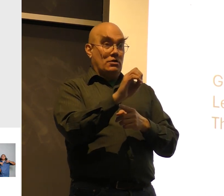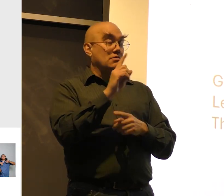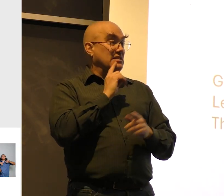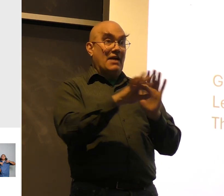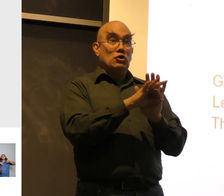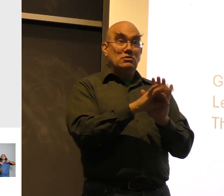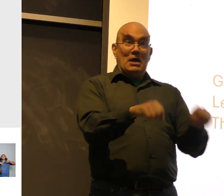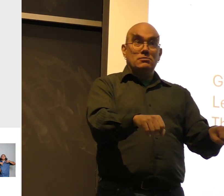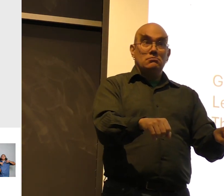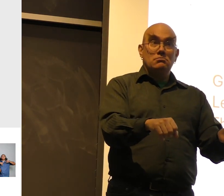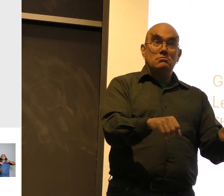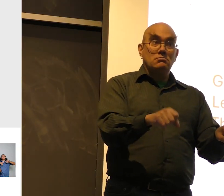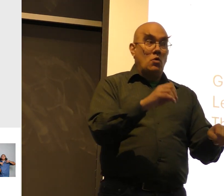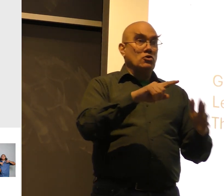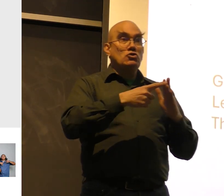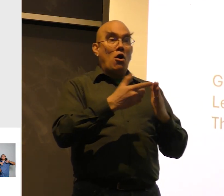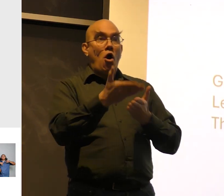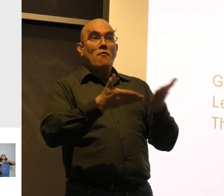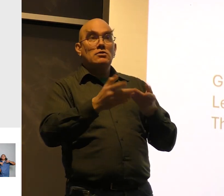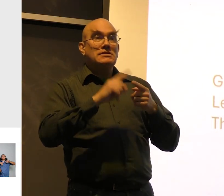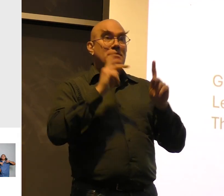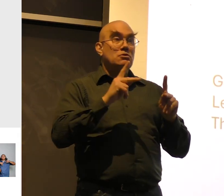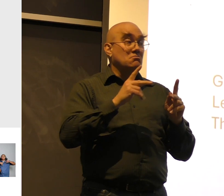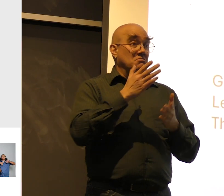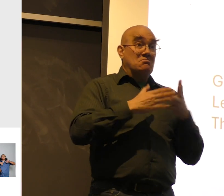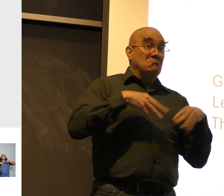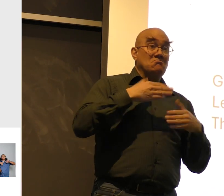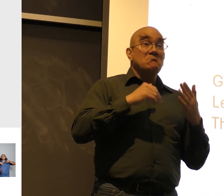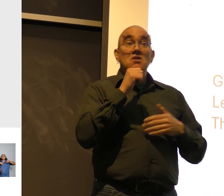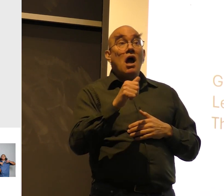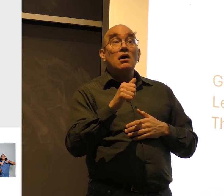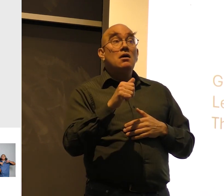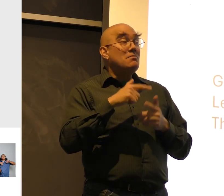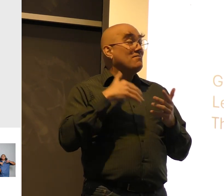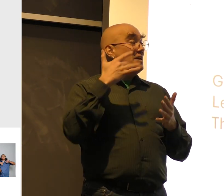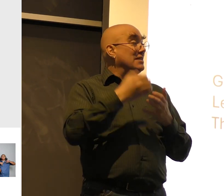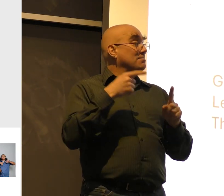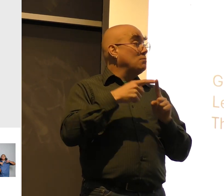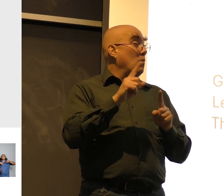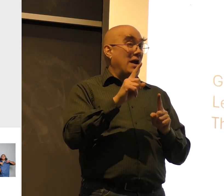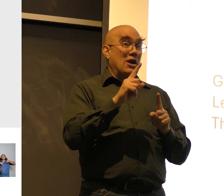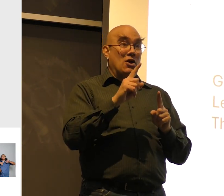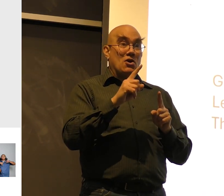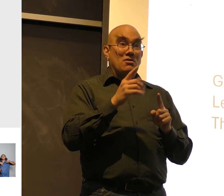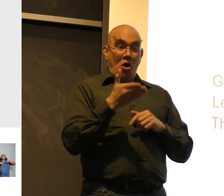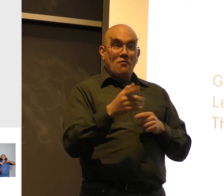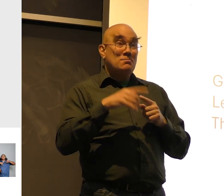is discovered, right? That it's possible. And they start offering this to deaf people. Some accept it, some don't, and then eventually it gets to the point where